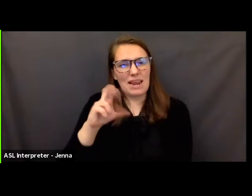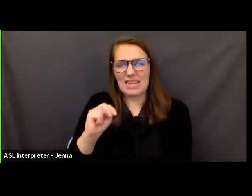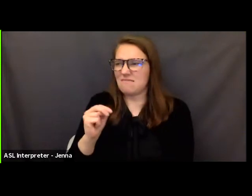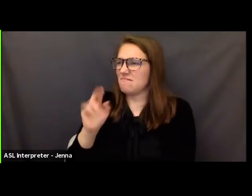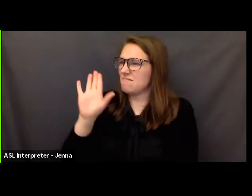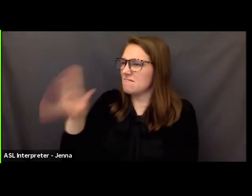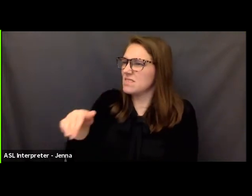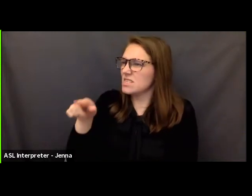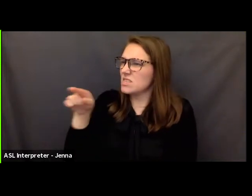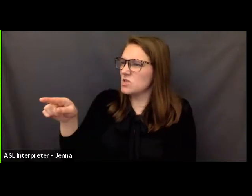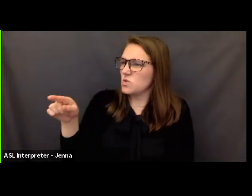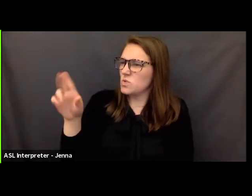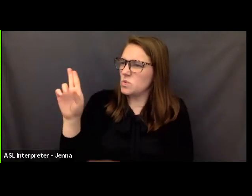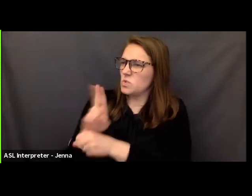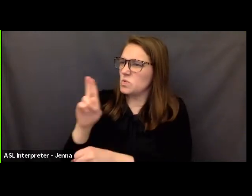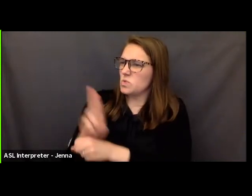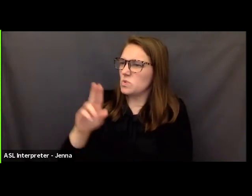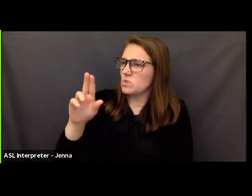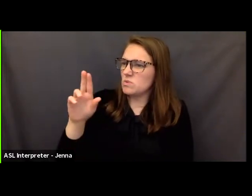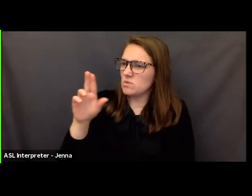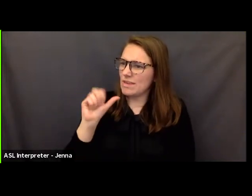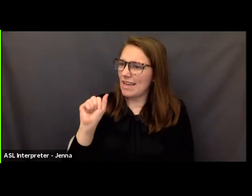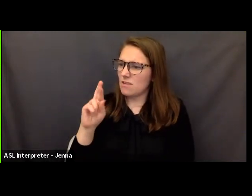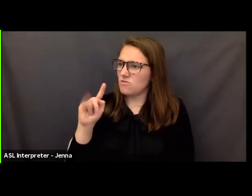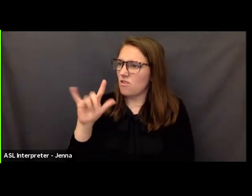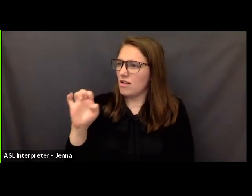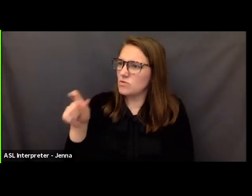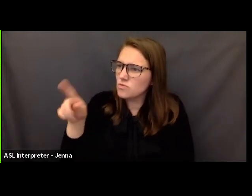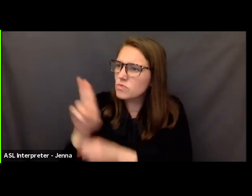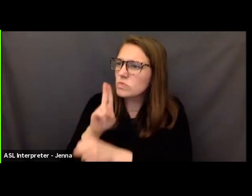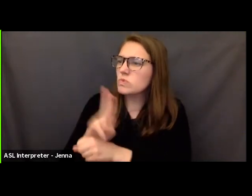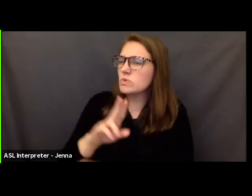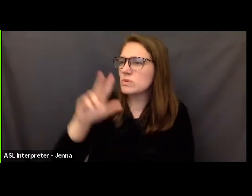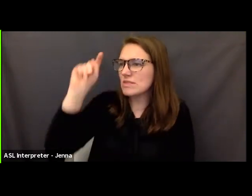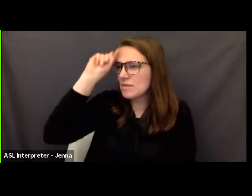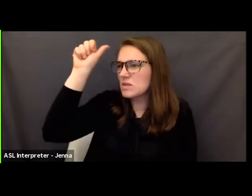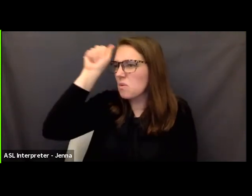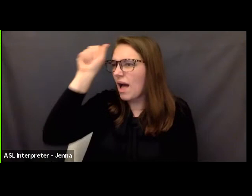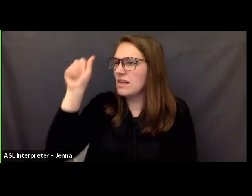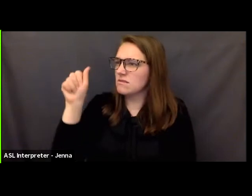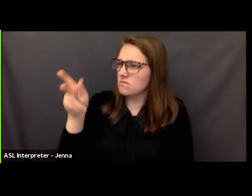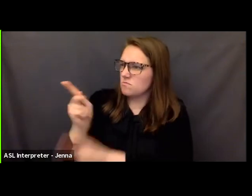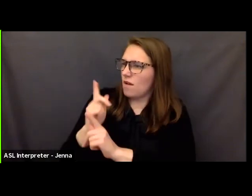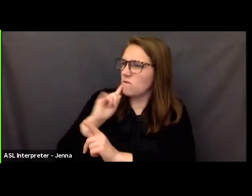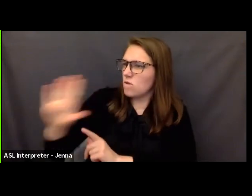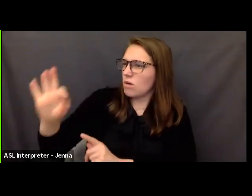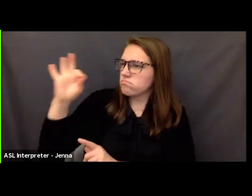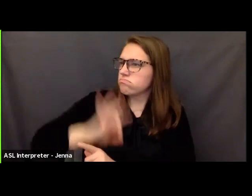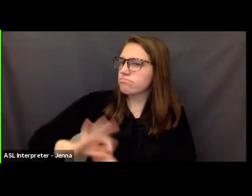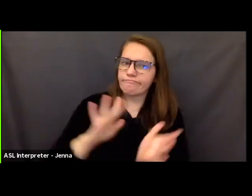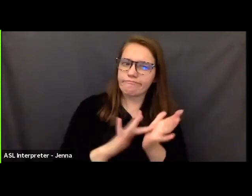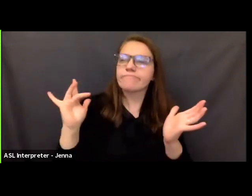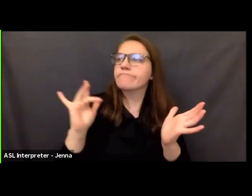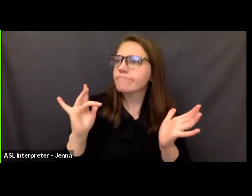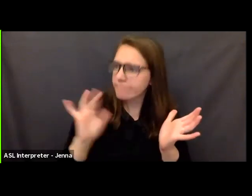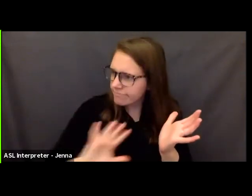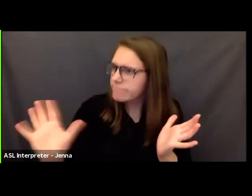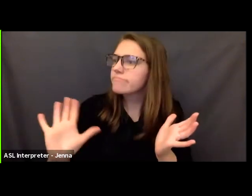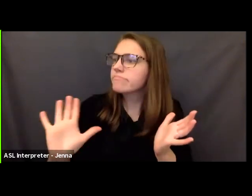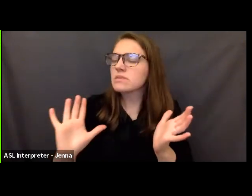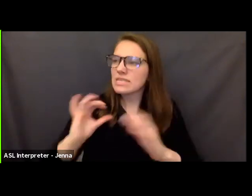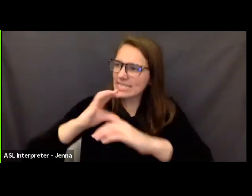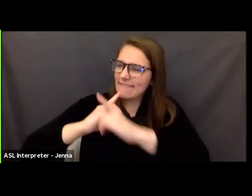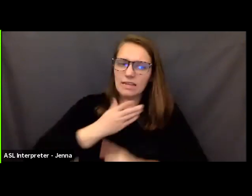colonialist use of Aristotle and the appeal to Aquinas. The Dominican defense of the humanity of the Amerindian peoples,